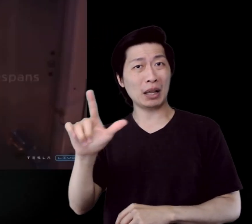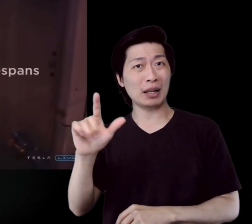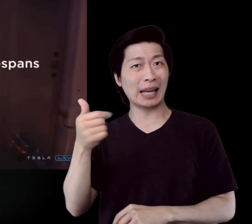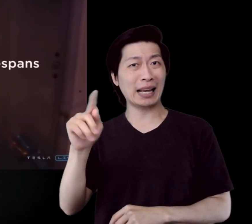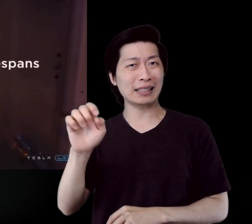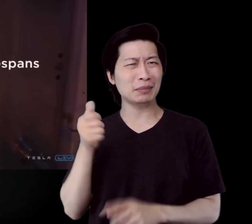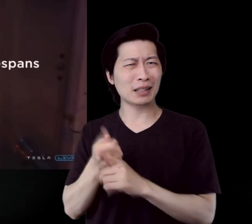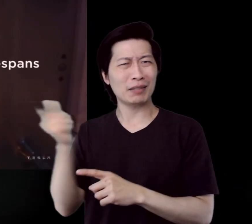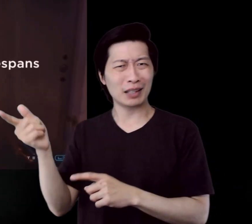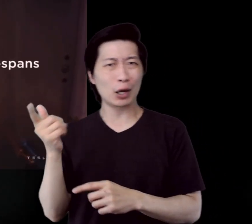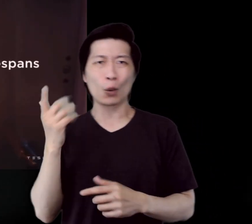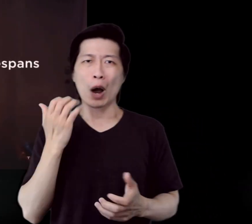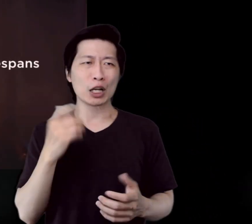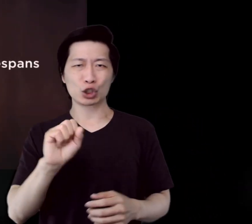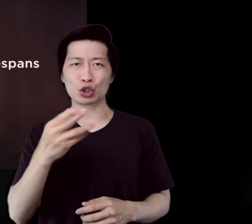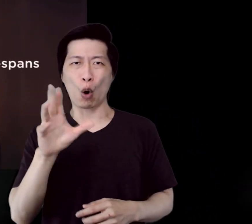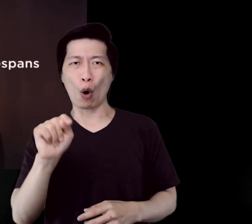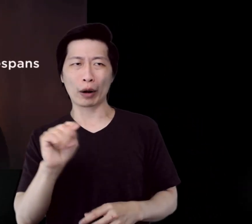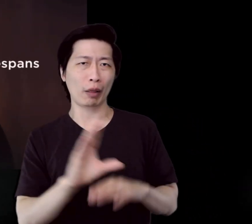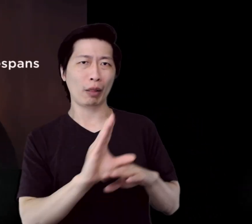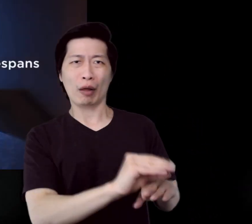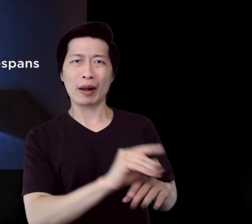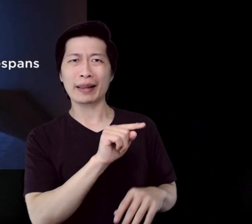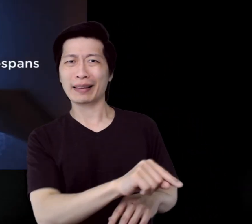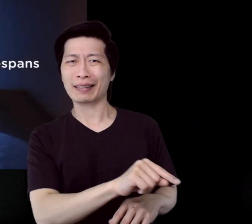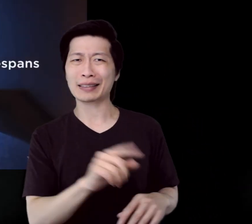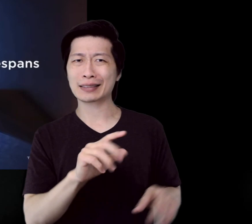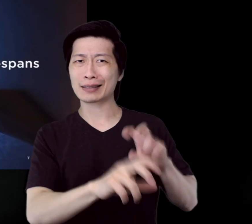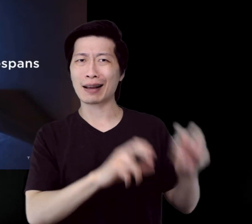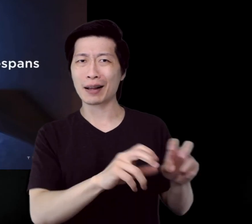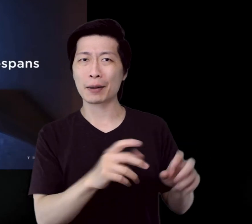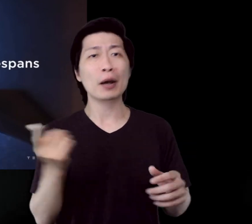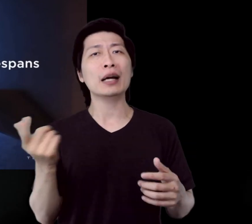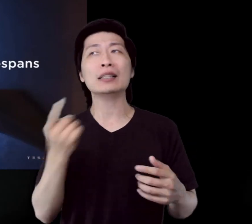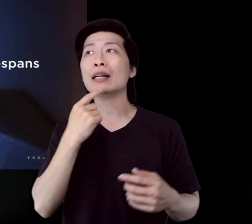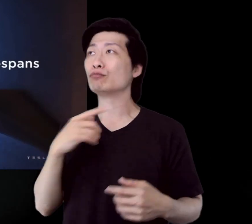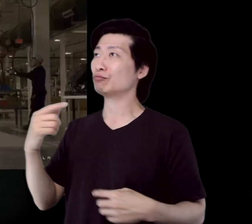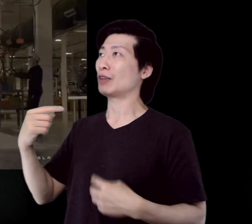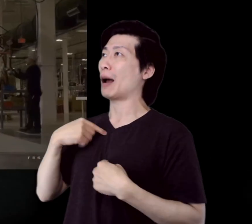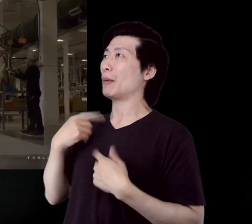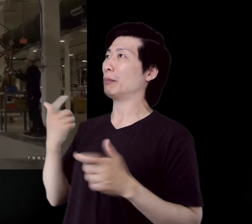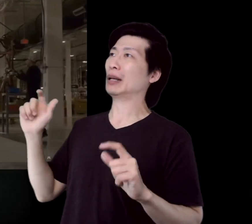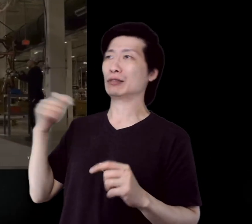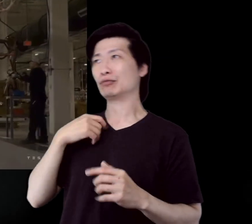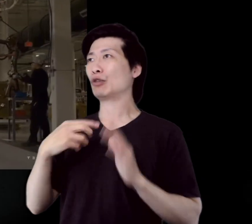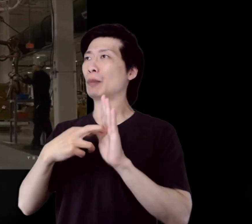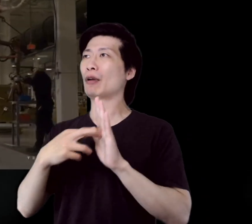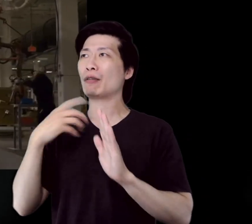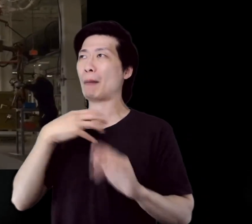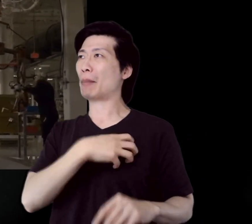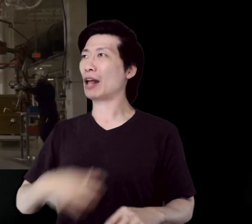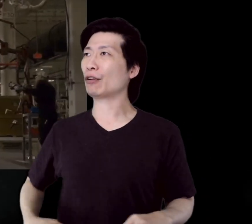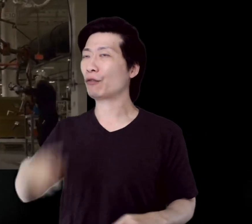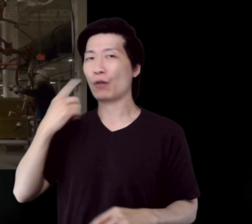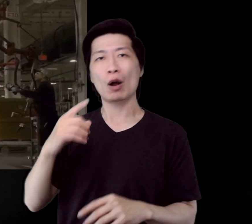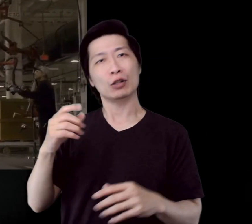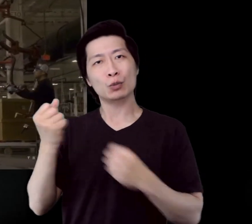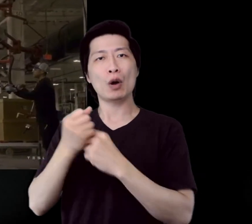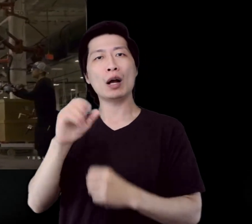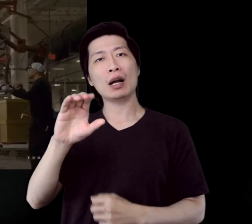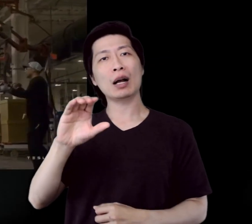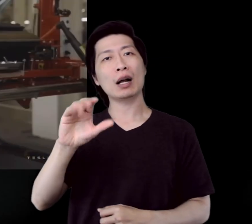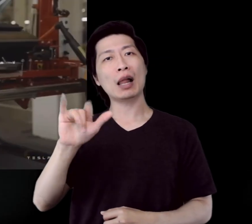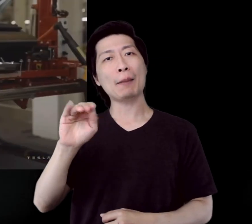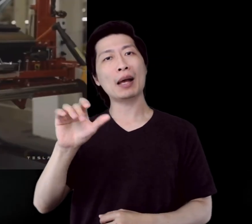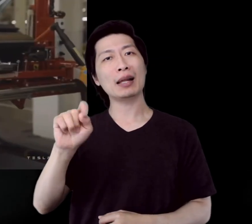short position on Tesla, while he claims to be a big ambassador for the climate change. Yeah, then don't short the